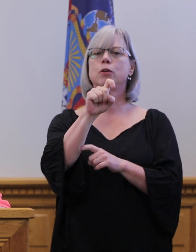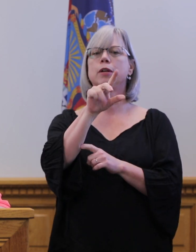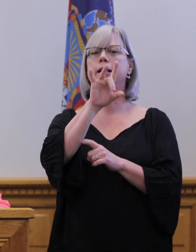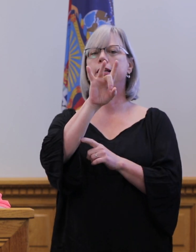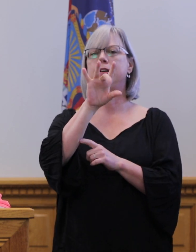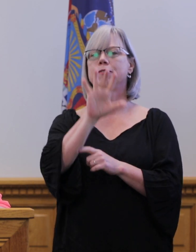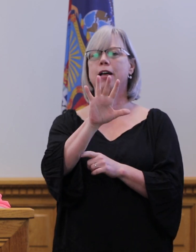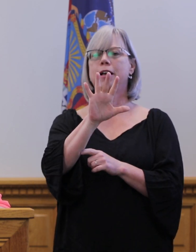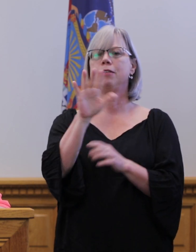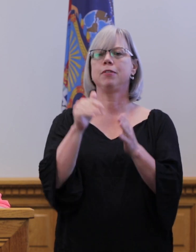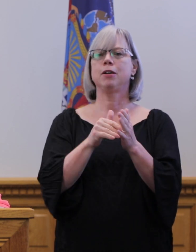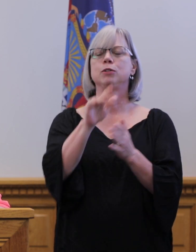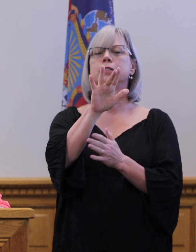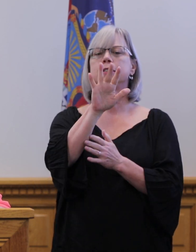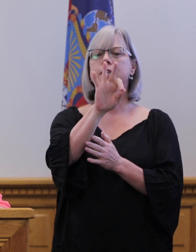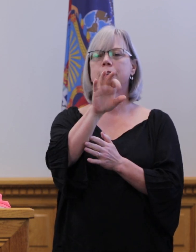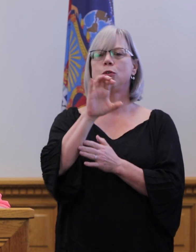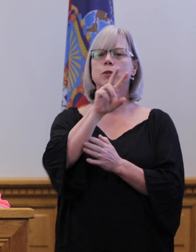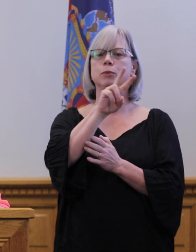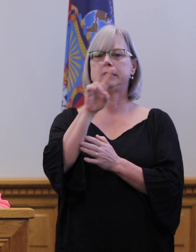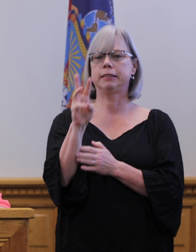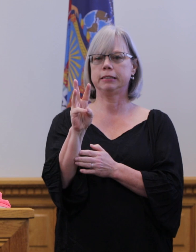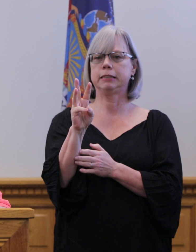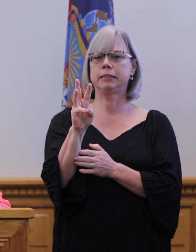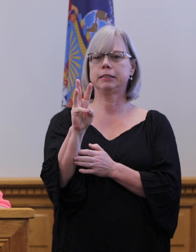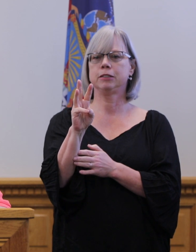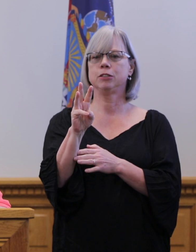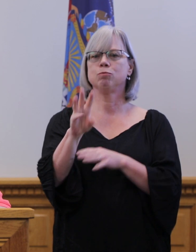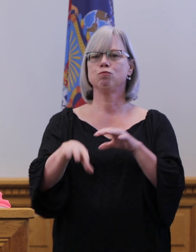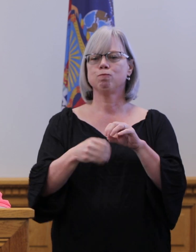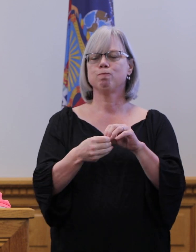185,926 total tests have been performed. We have